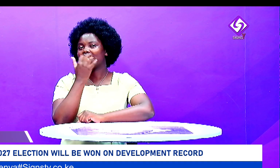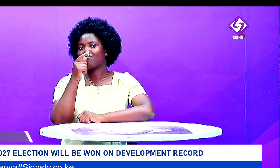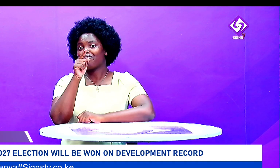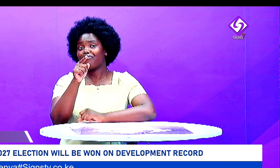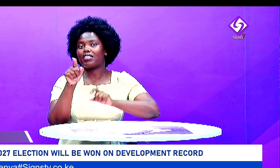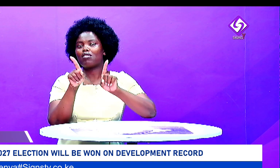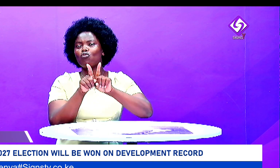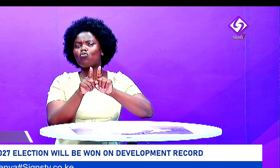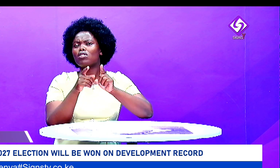news.